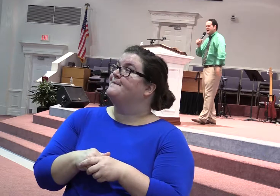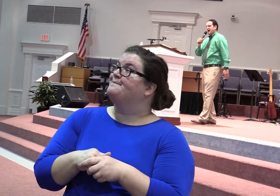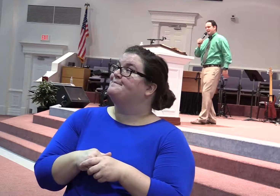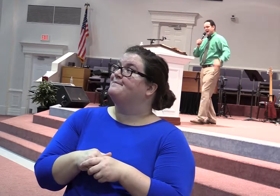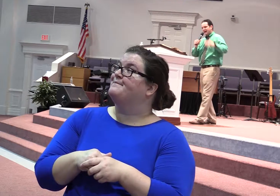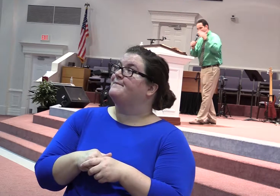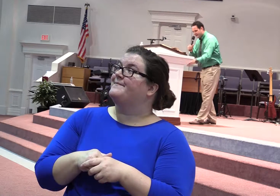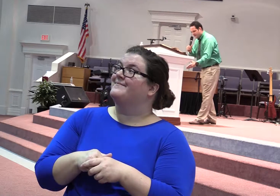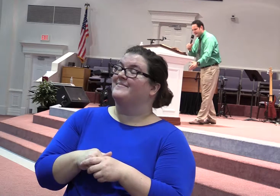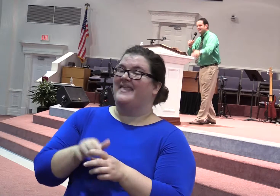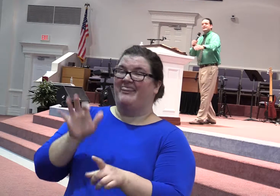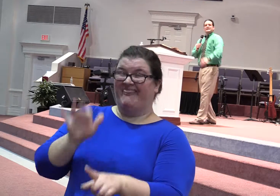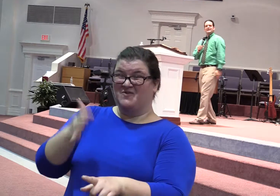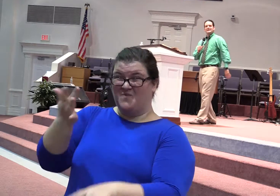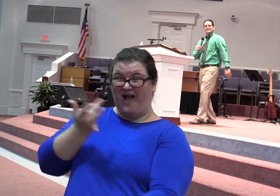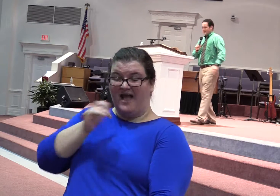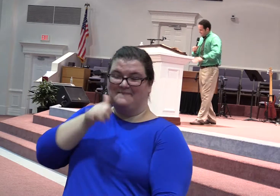why